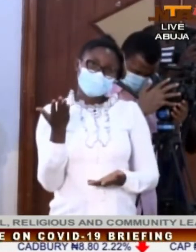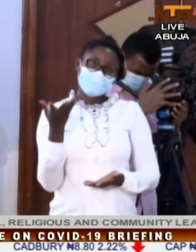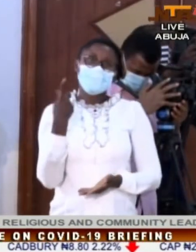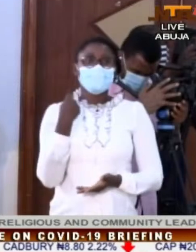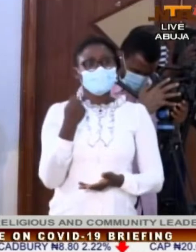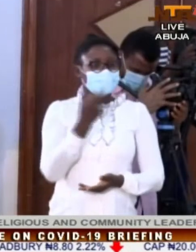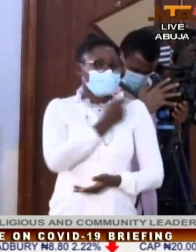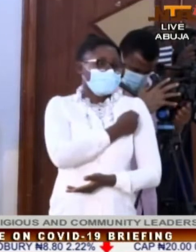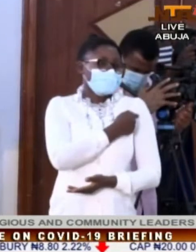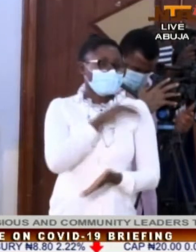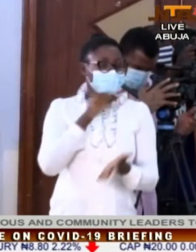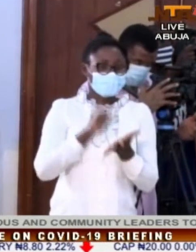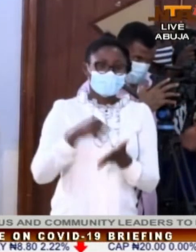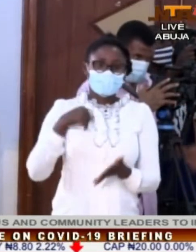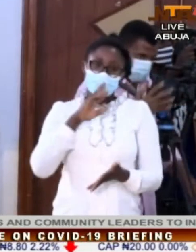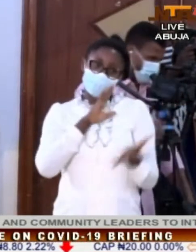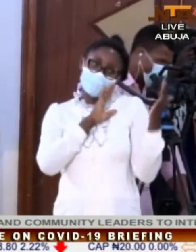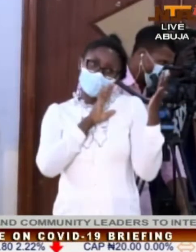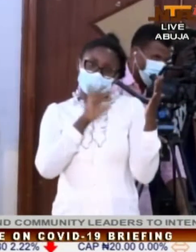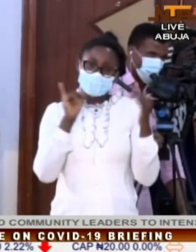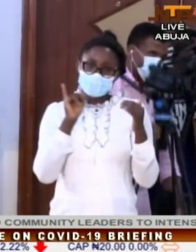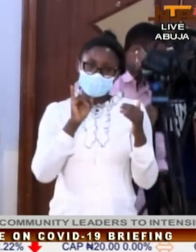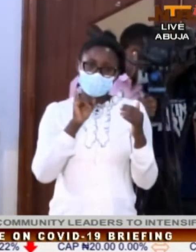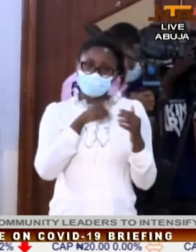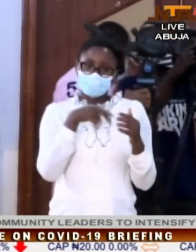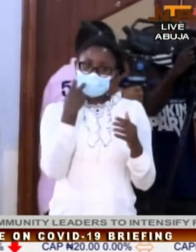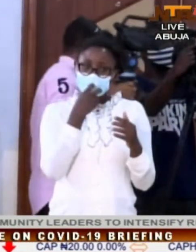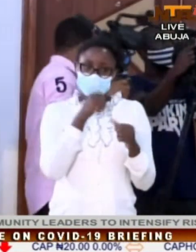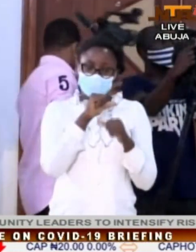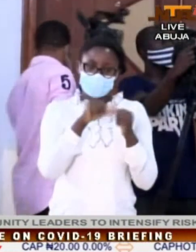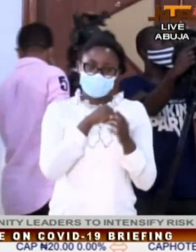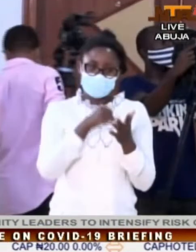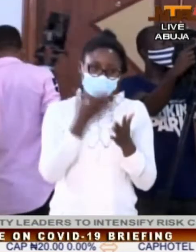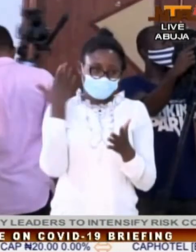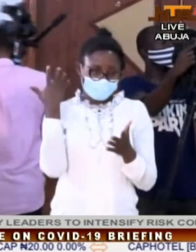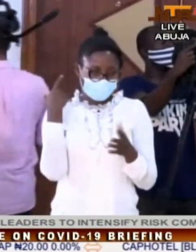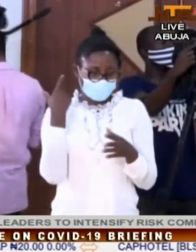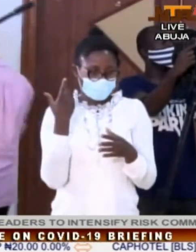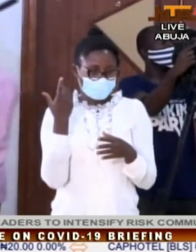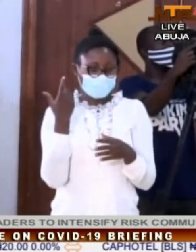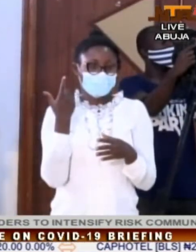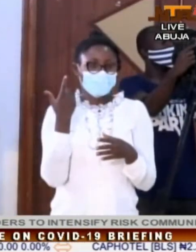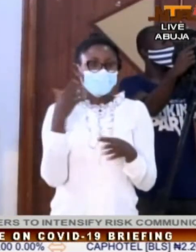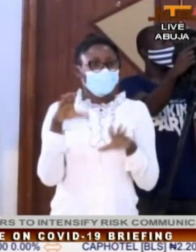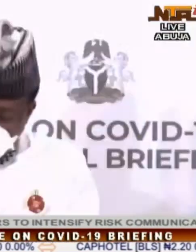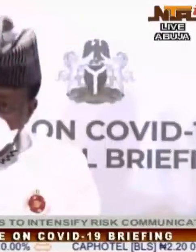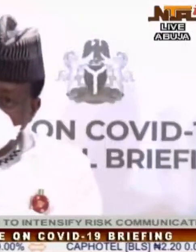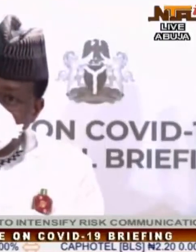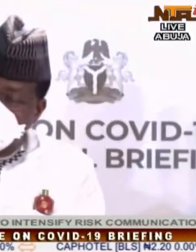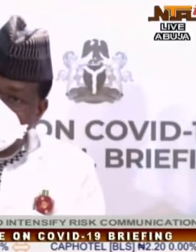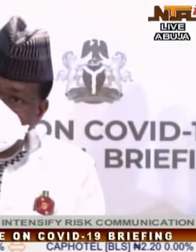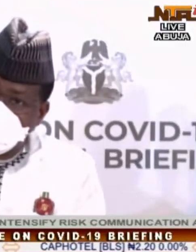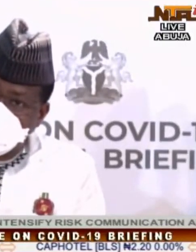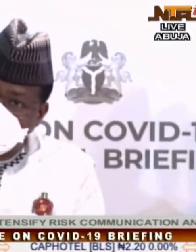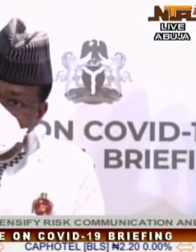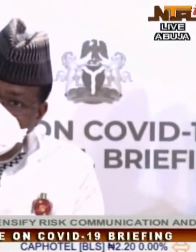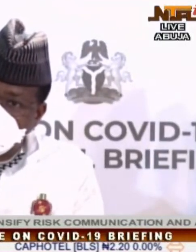the vaccines that we're expecting. I know that you spoke about it some days ago. Do you have any information whether